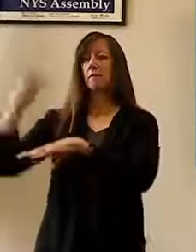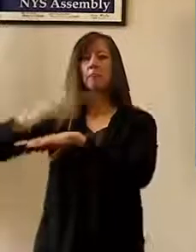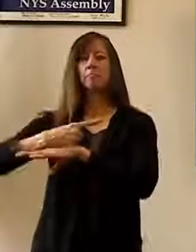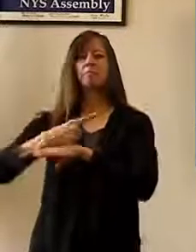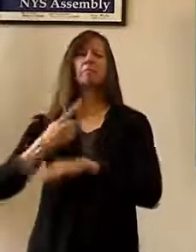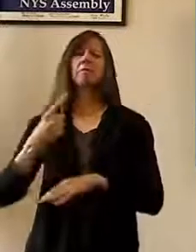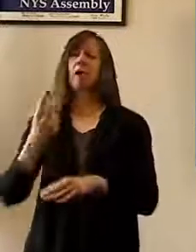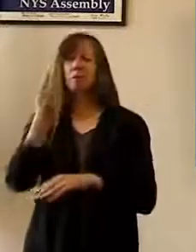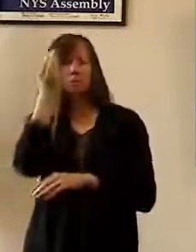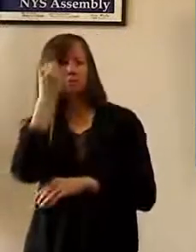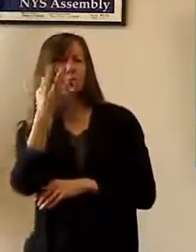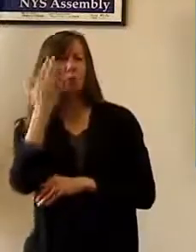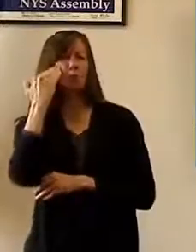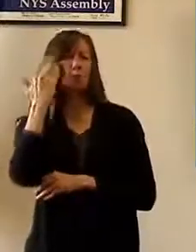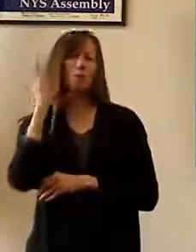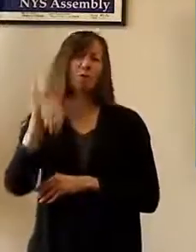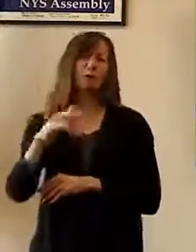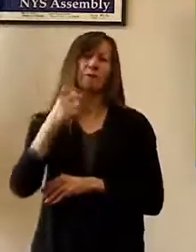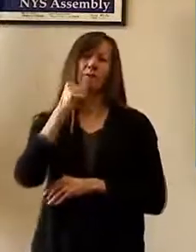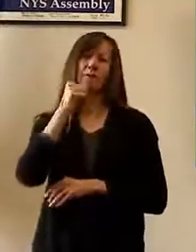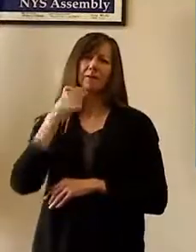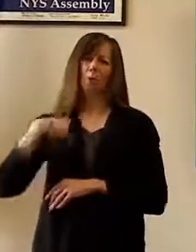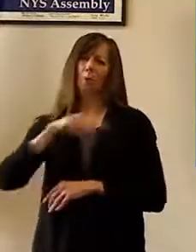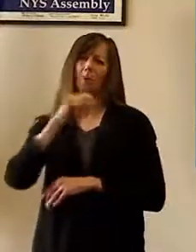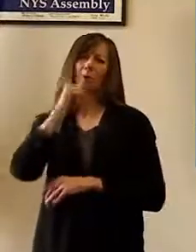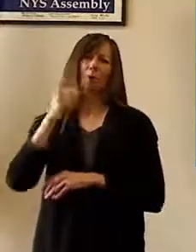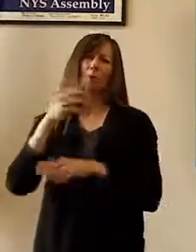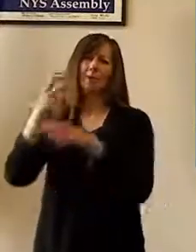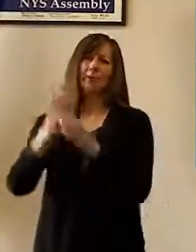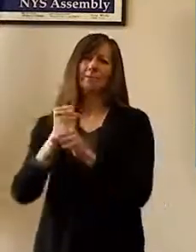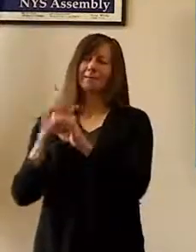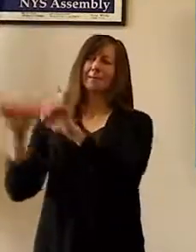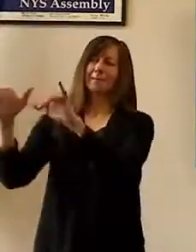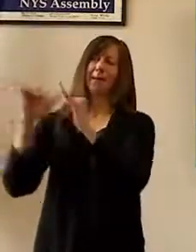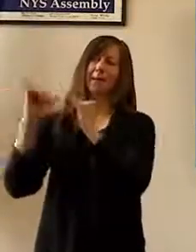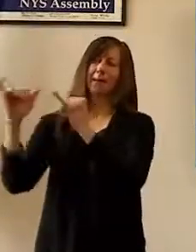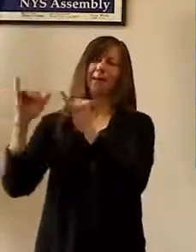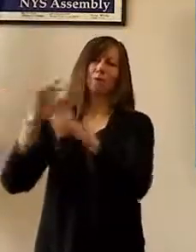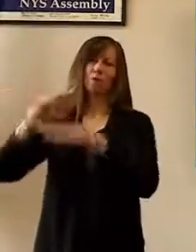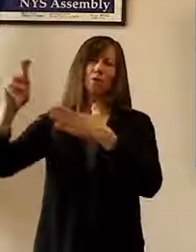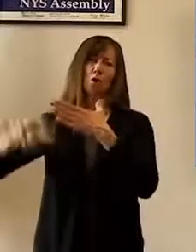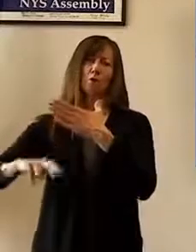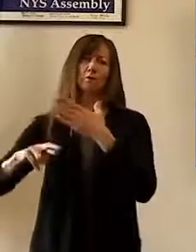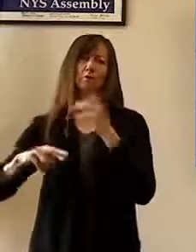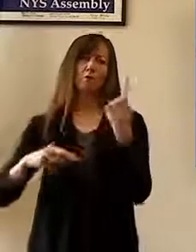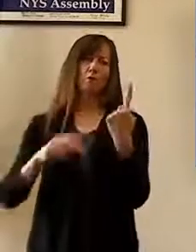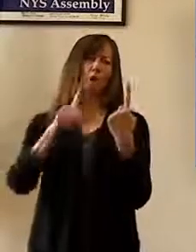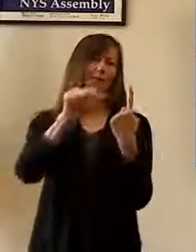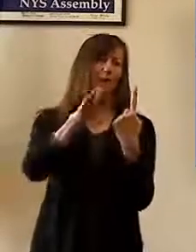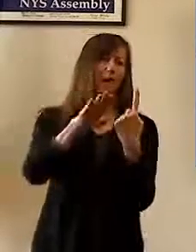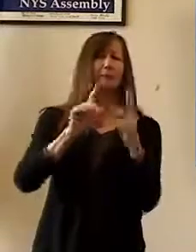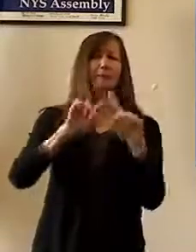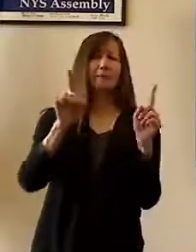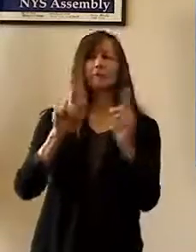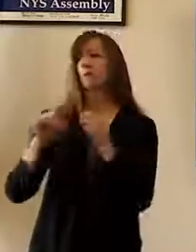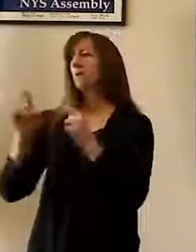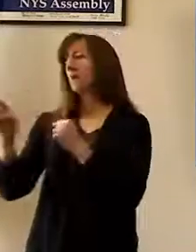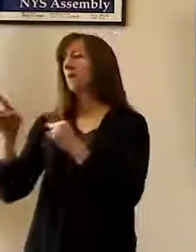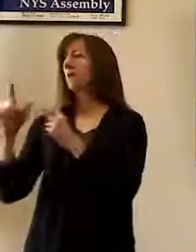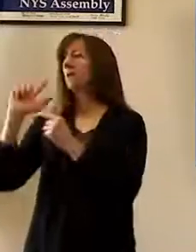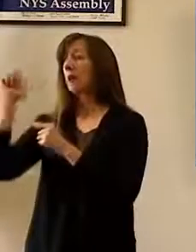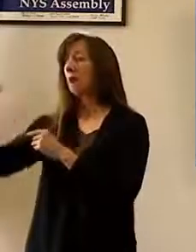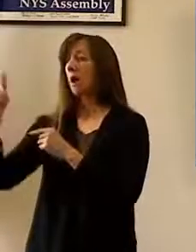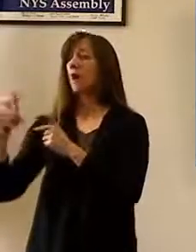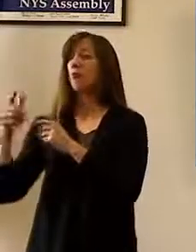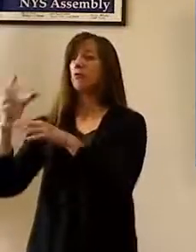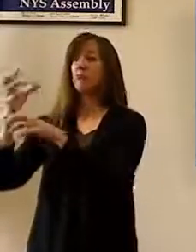test results with any uniformity, right? You can go to one lab, get that back in 48 hours. You can go to another lab and get that back in 3 to 7